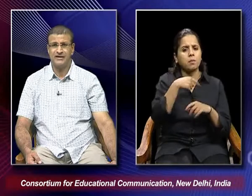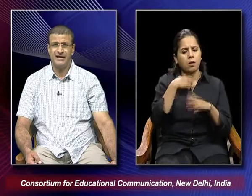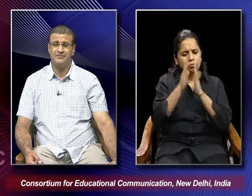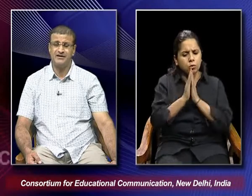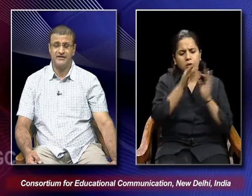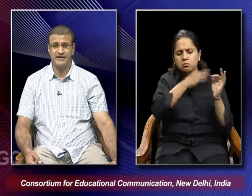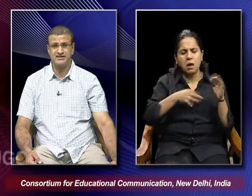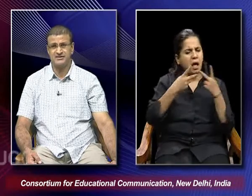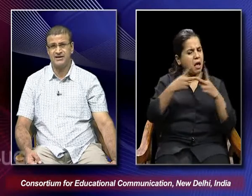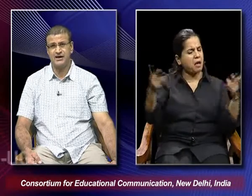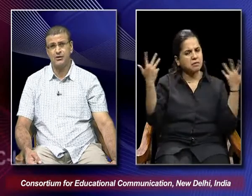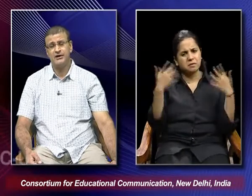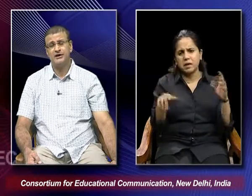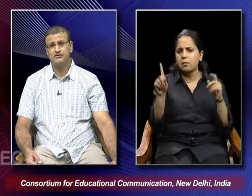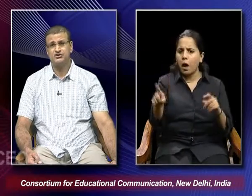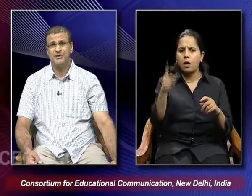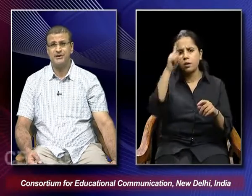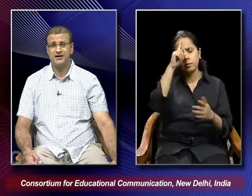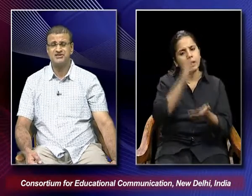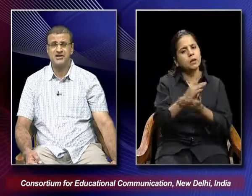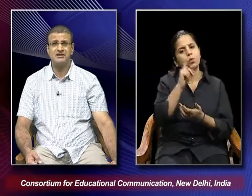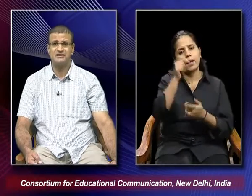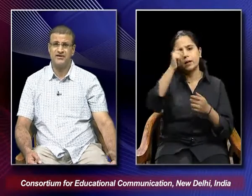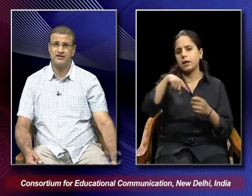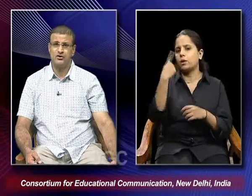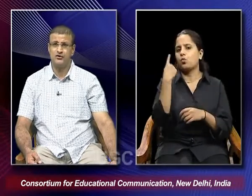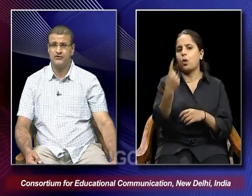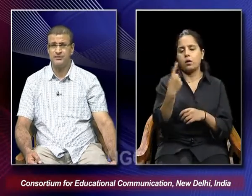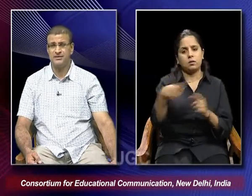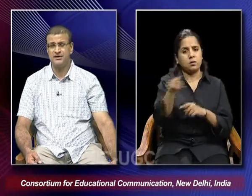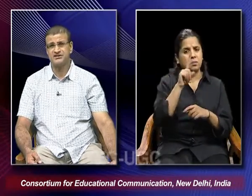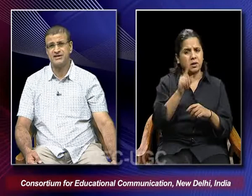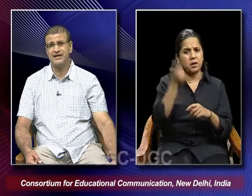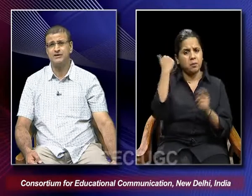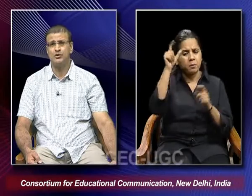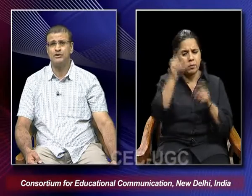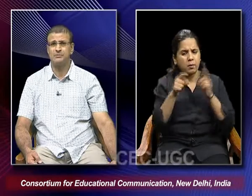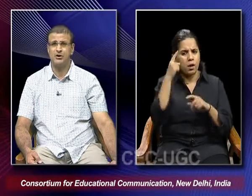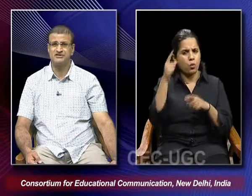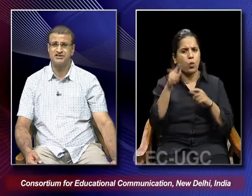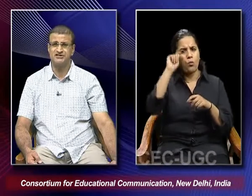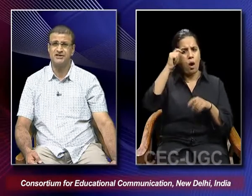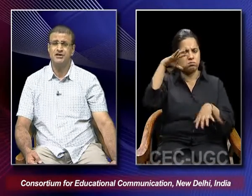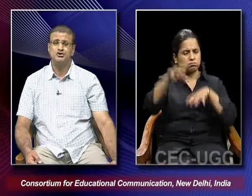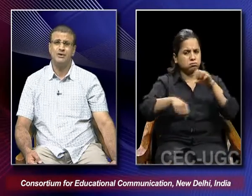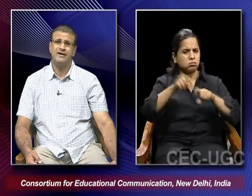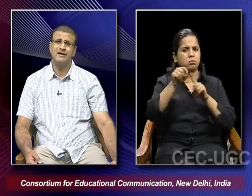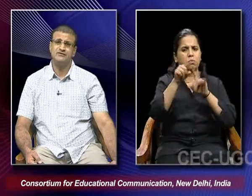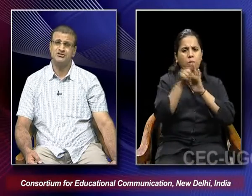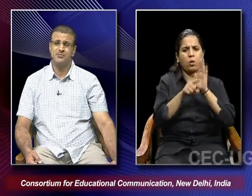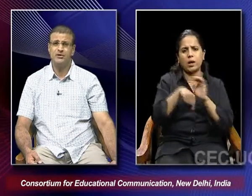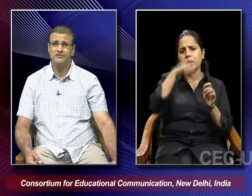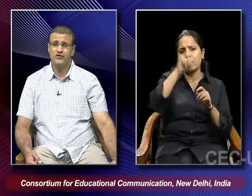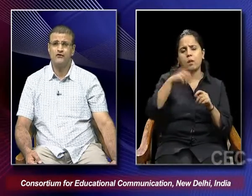of time had witnessed that how it was being crushed under the weight of imperialist and the colonial policies. So India